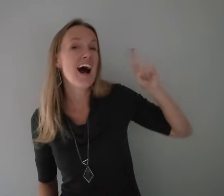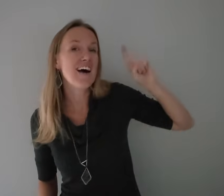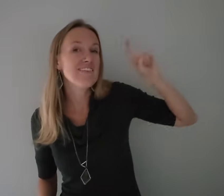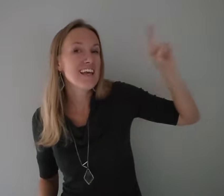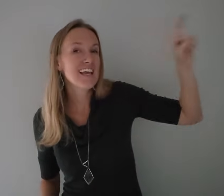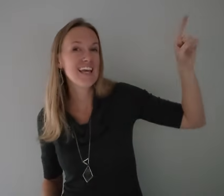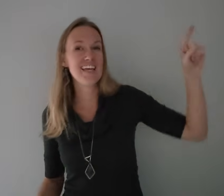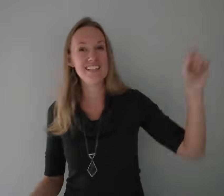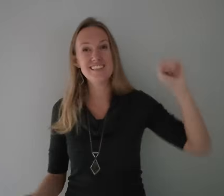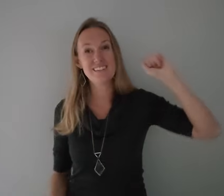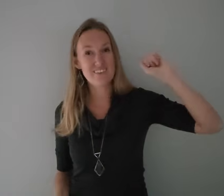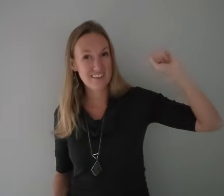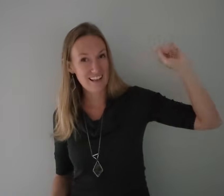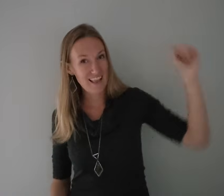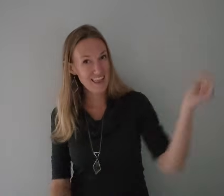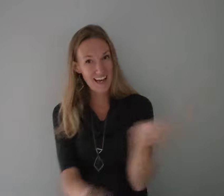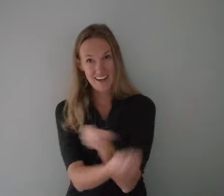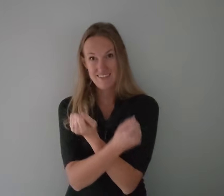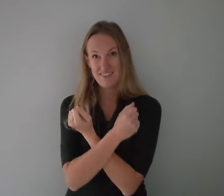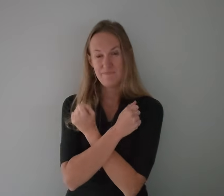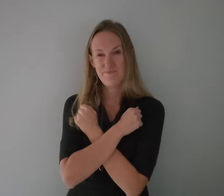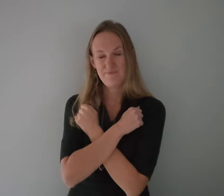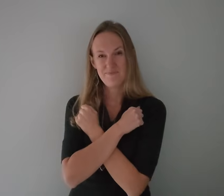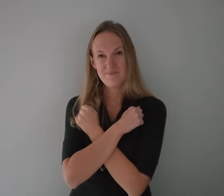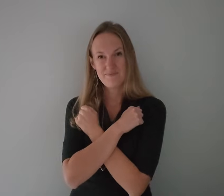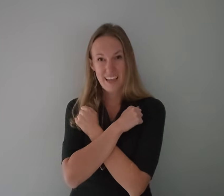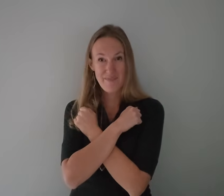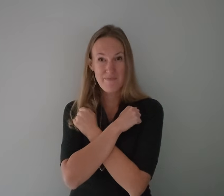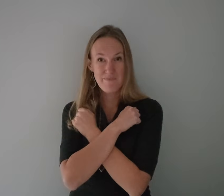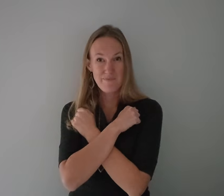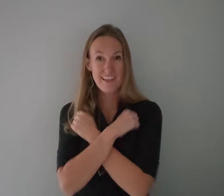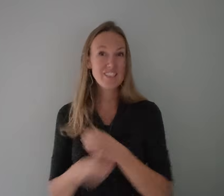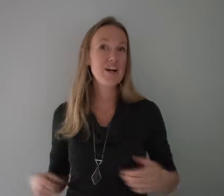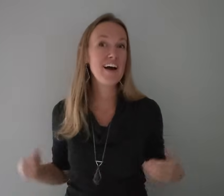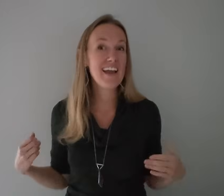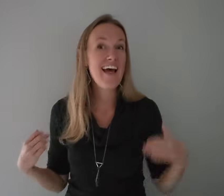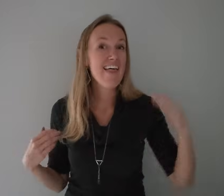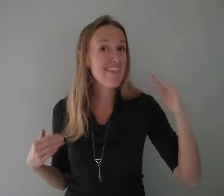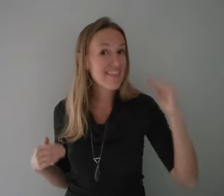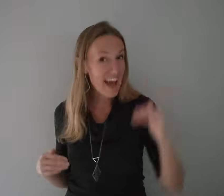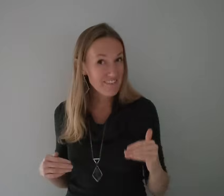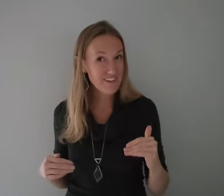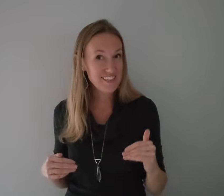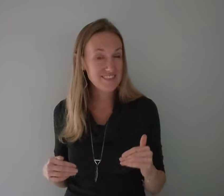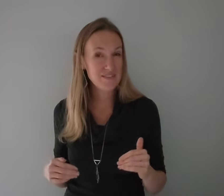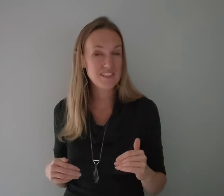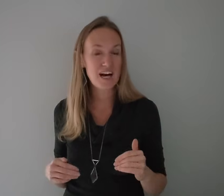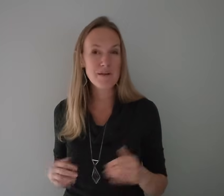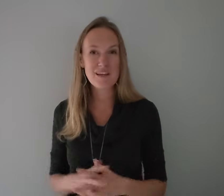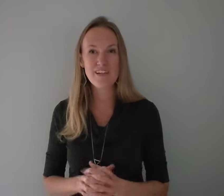of his love. Okay? Let's try that verse from the top, and then we're going to